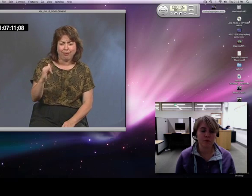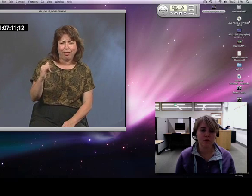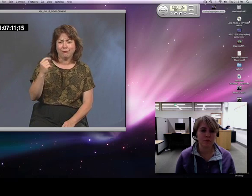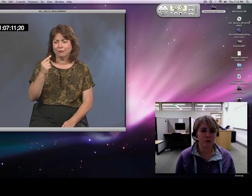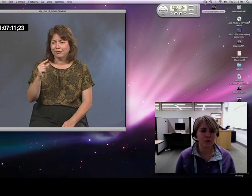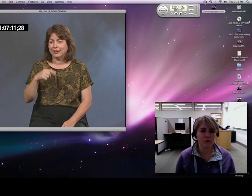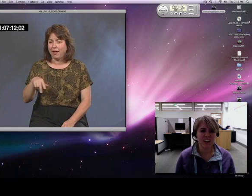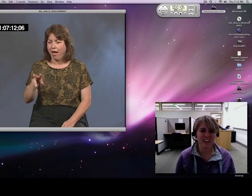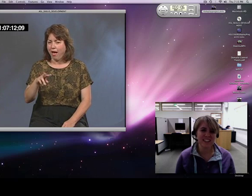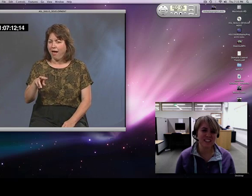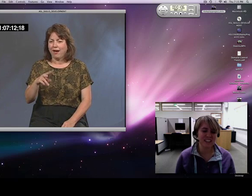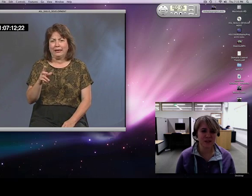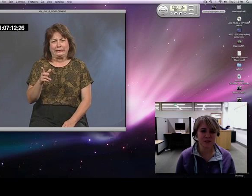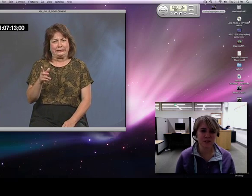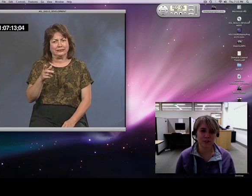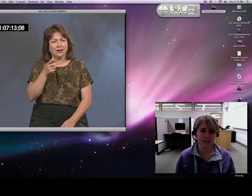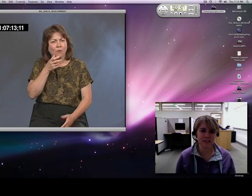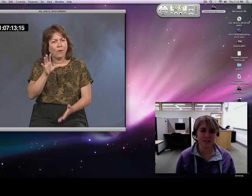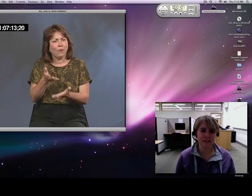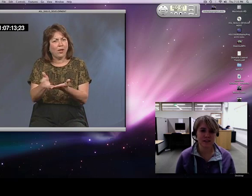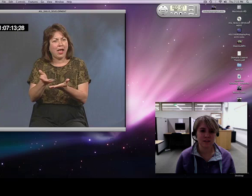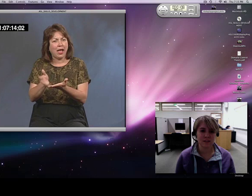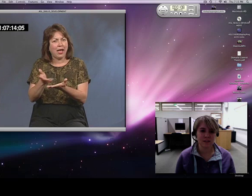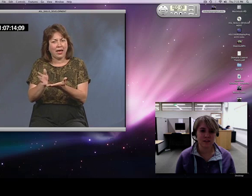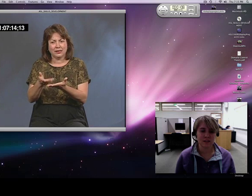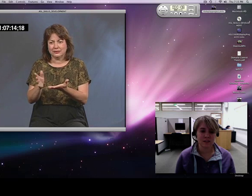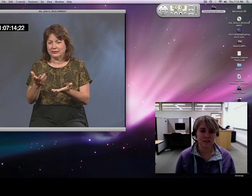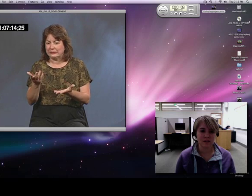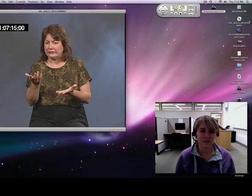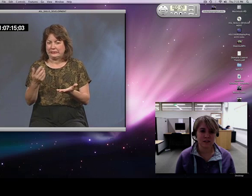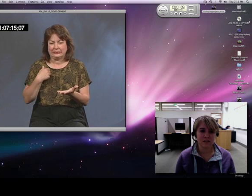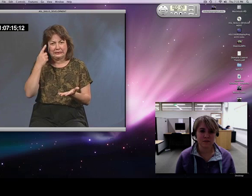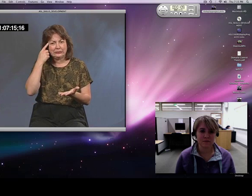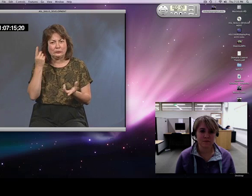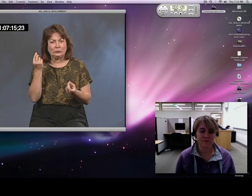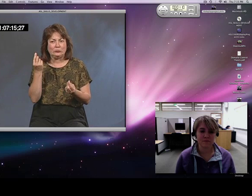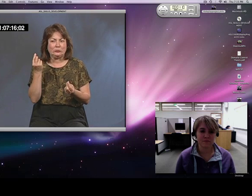They were really beautiful reds and yellows and greens.